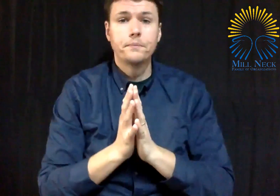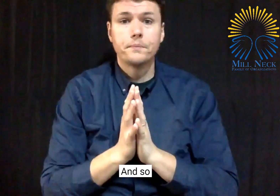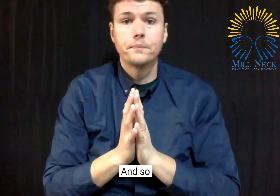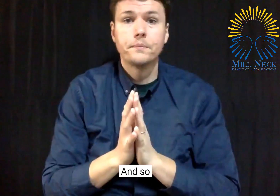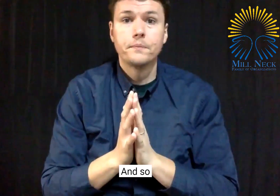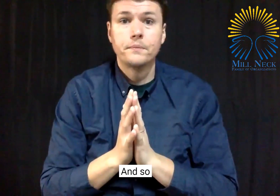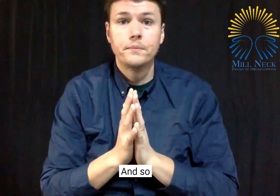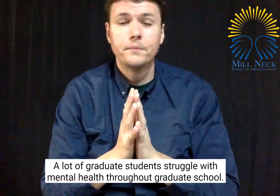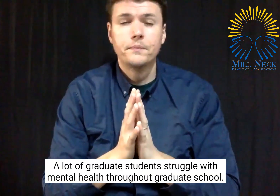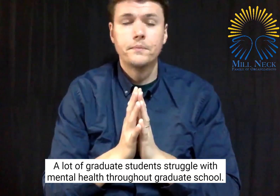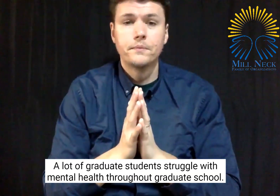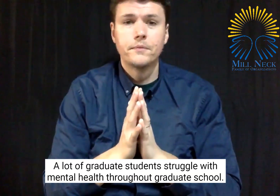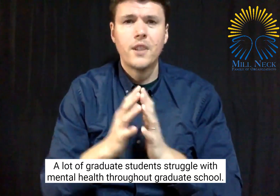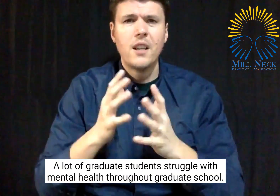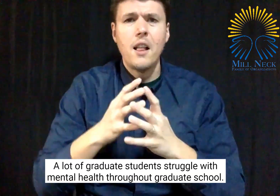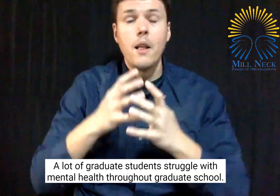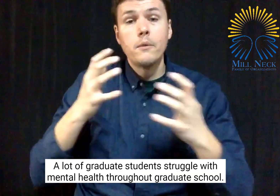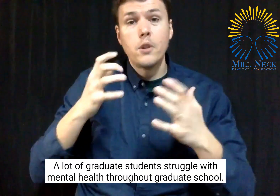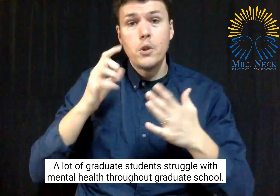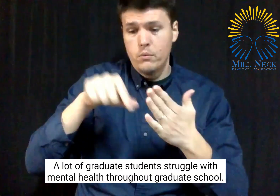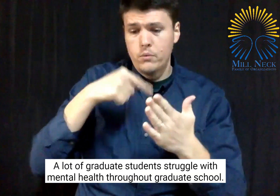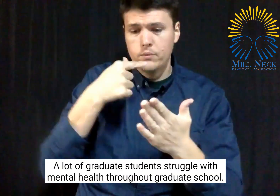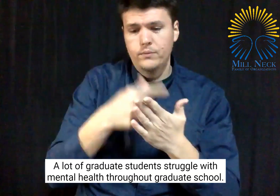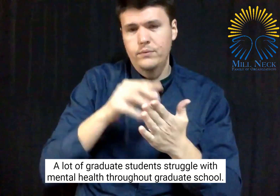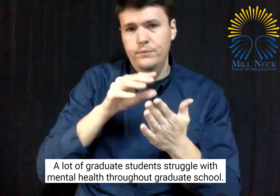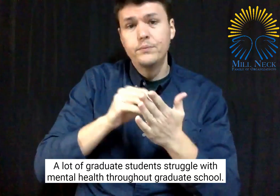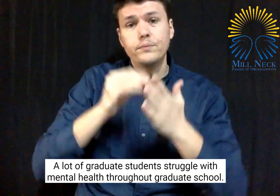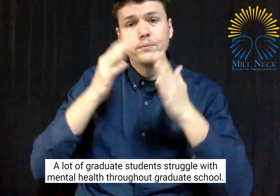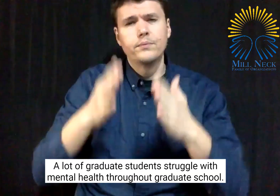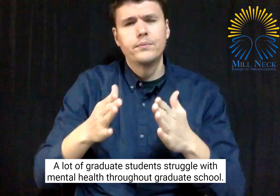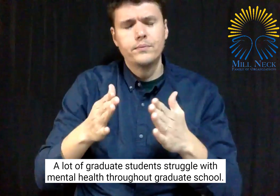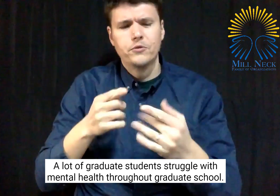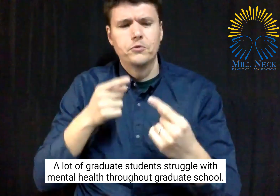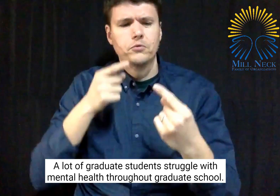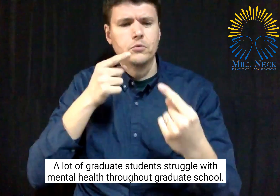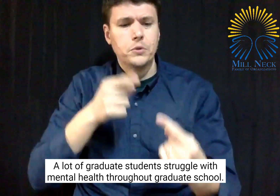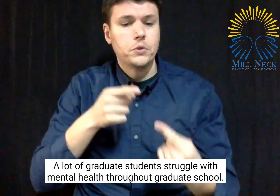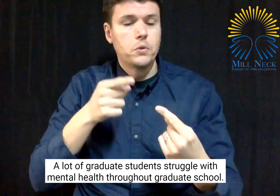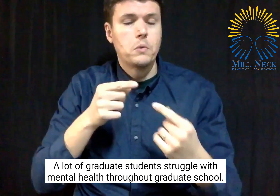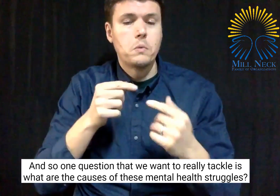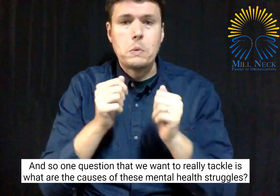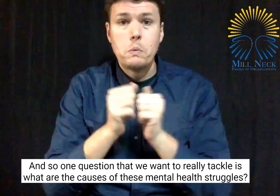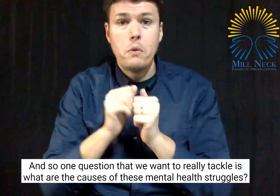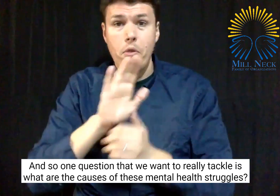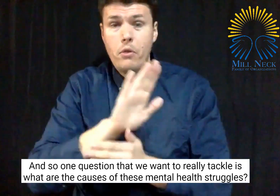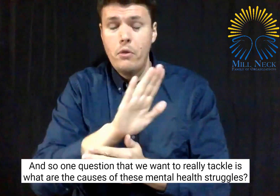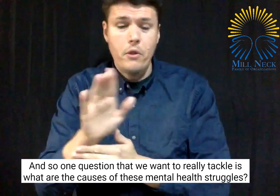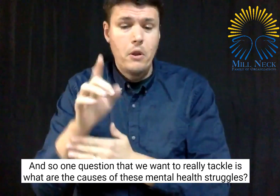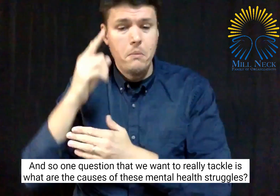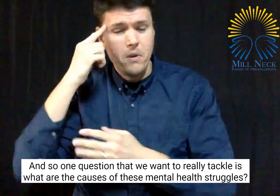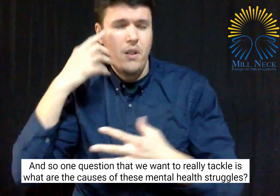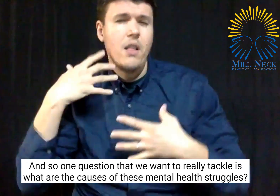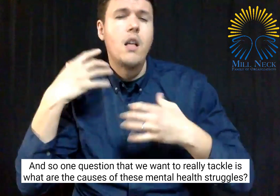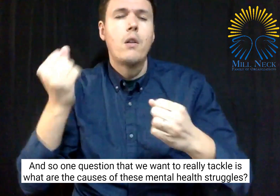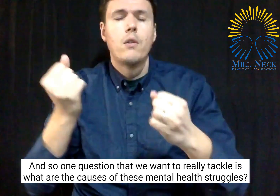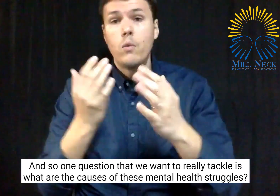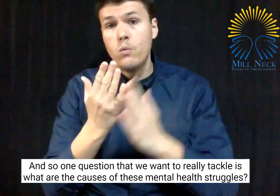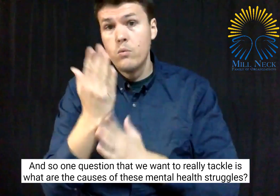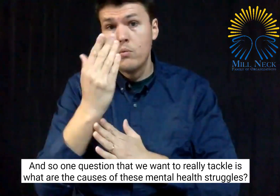And so a lot of graduate students struggle with mental health throughout graduate school. And so one question that we want to really